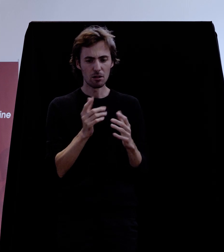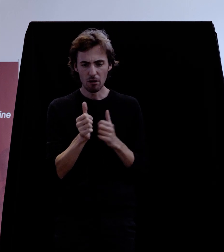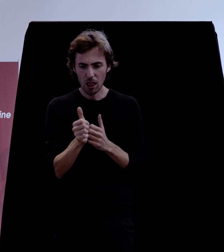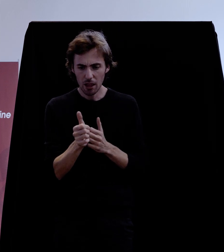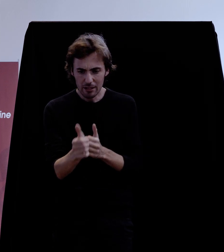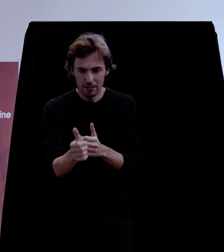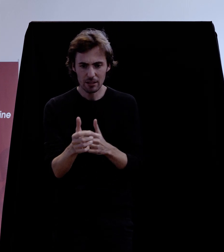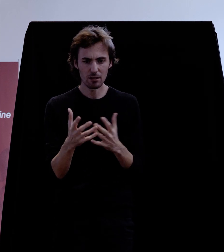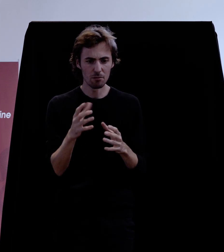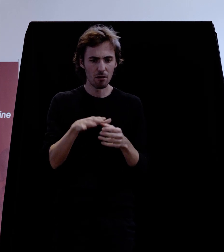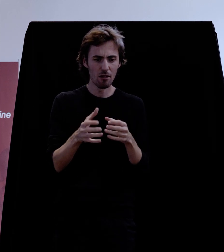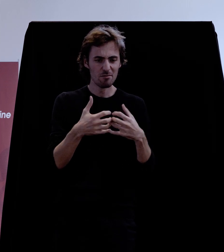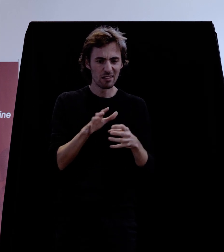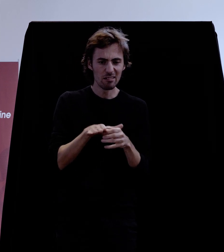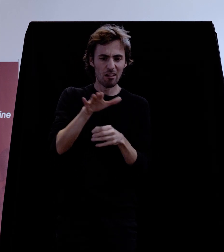into his stomach.